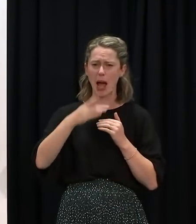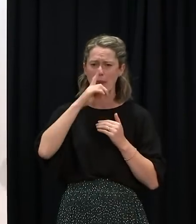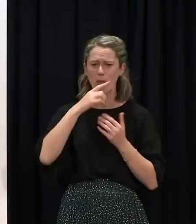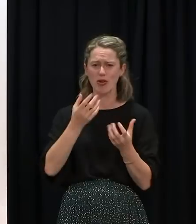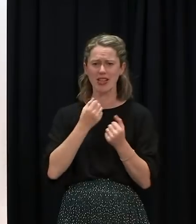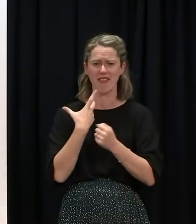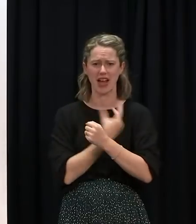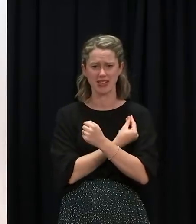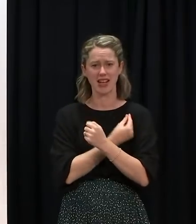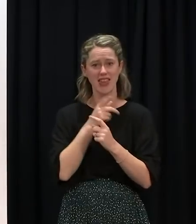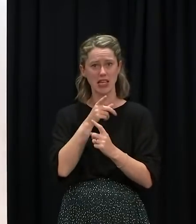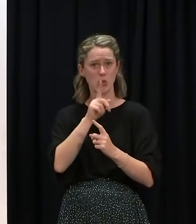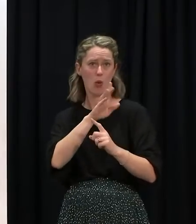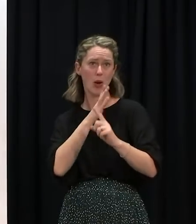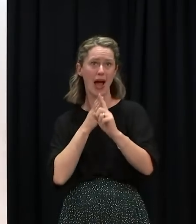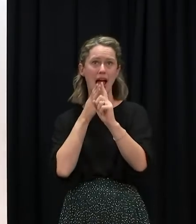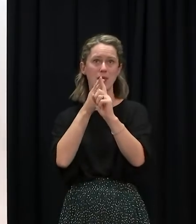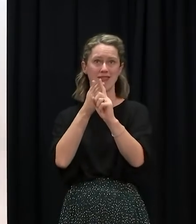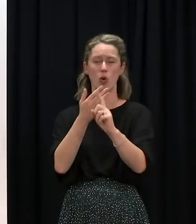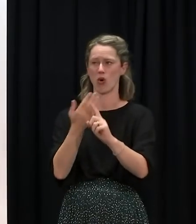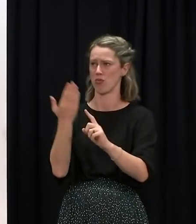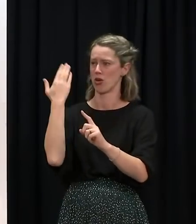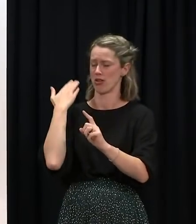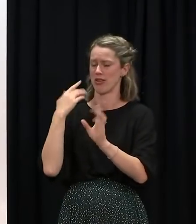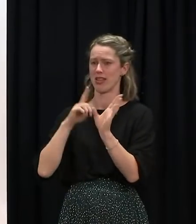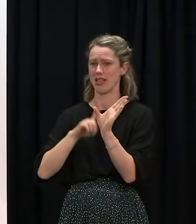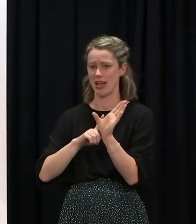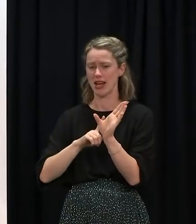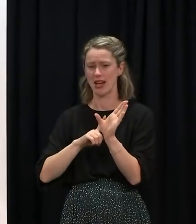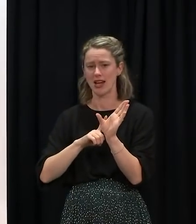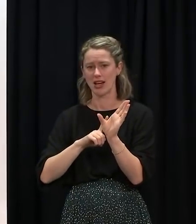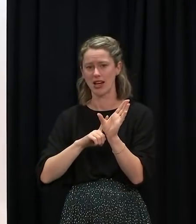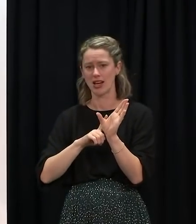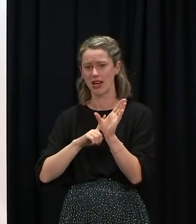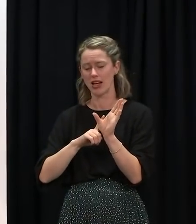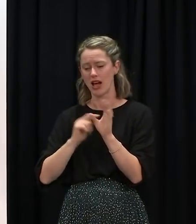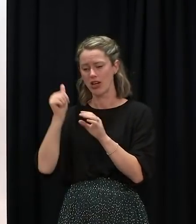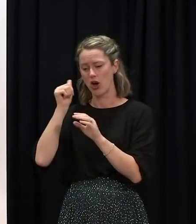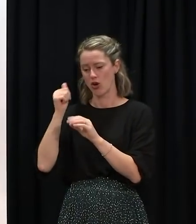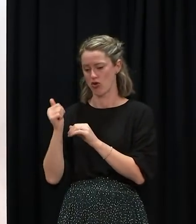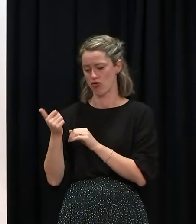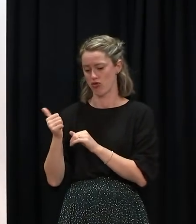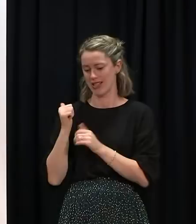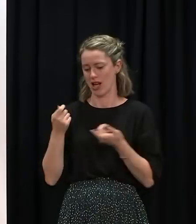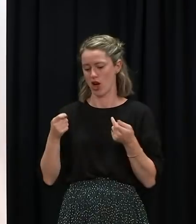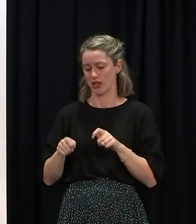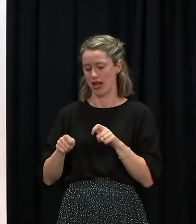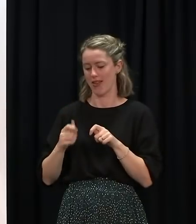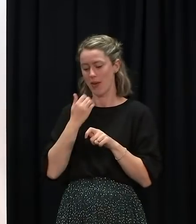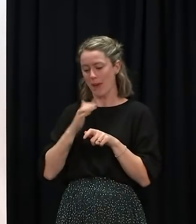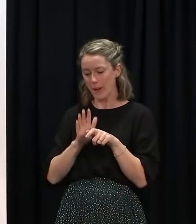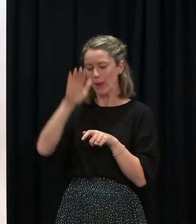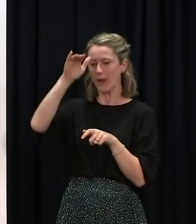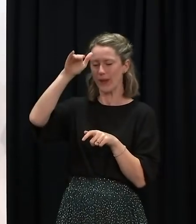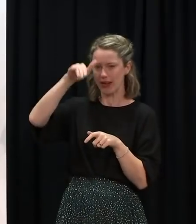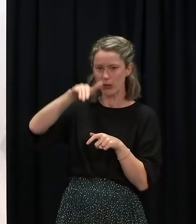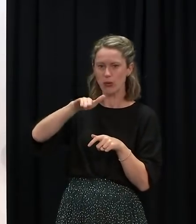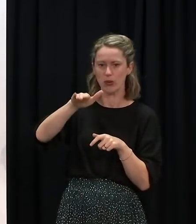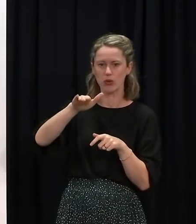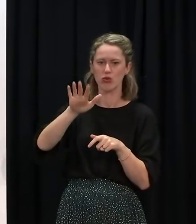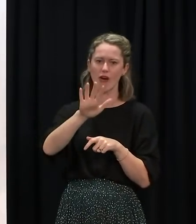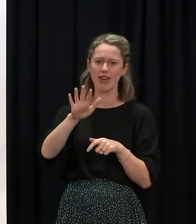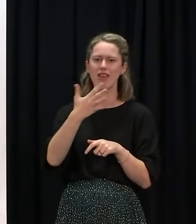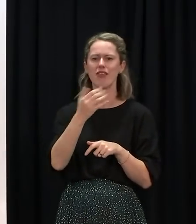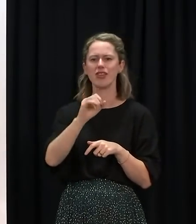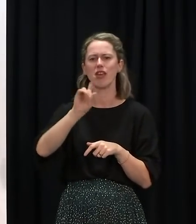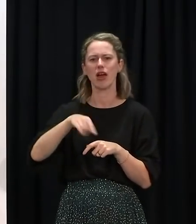which ultimately was what we were aiming to get to earlier in the year. Now, we had a good spike as a result of level 4, but the goal has always been to be vaccinating